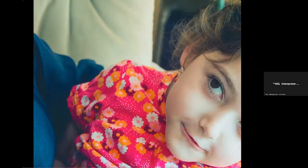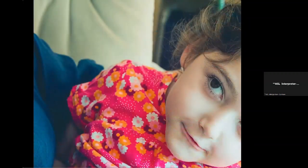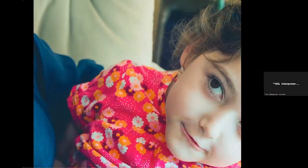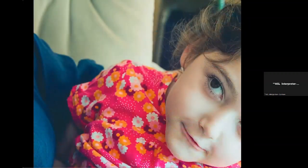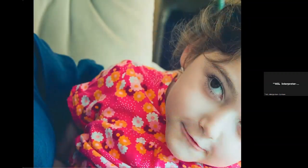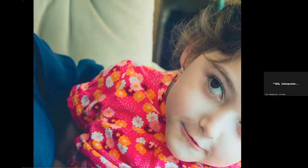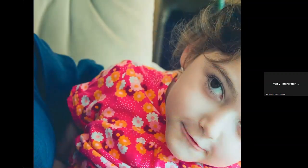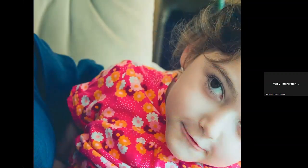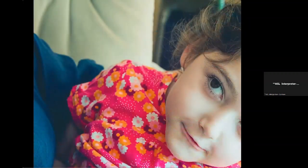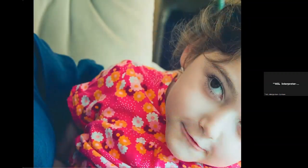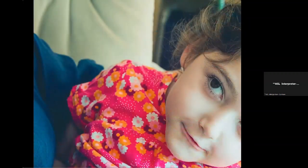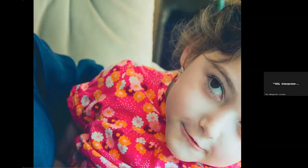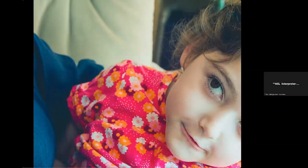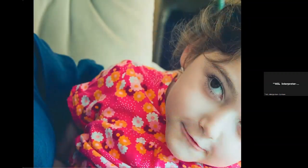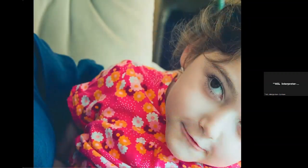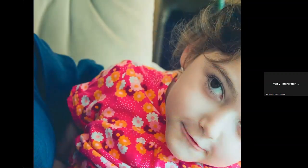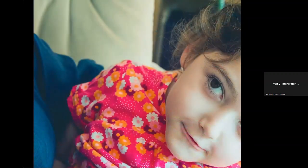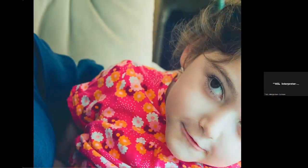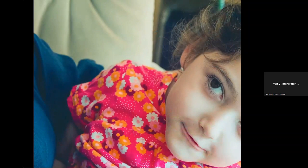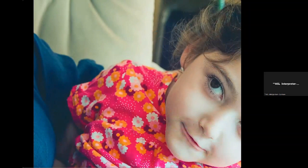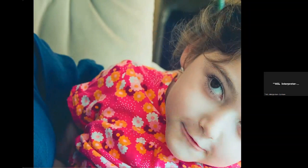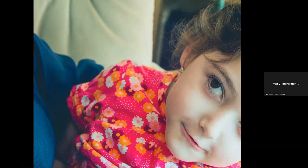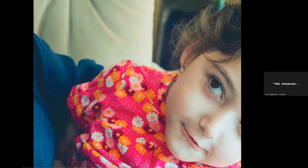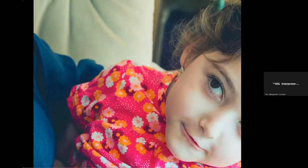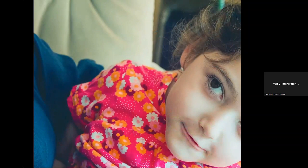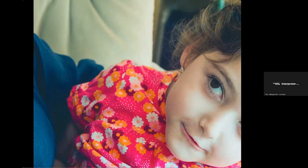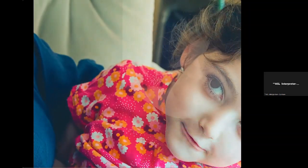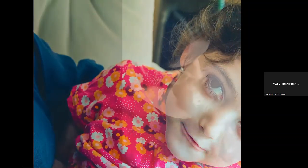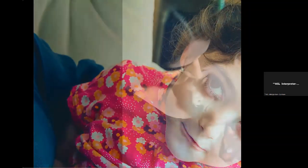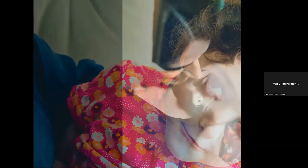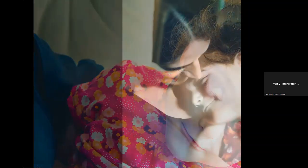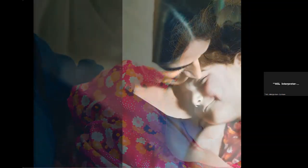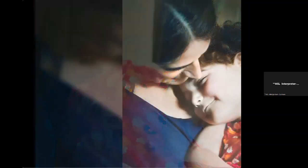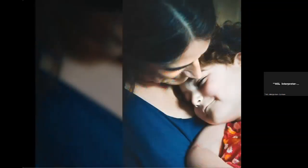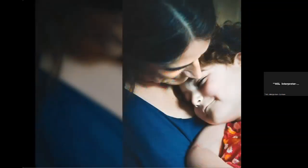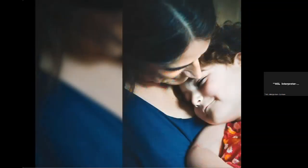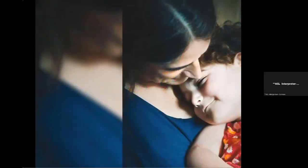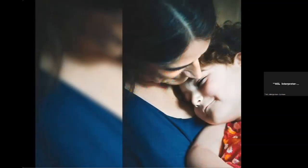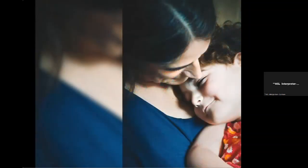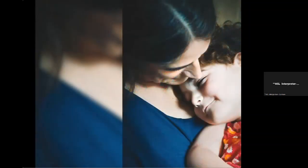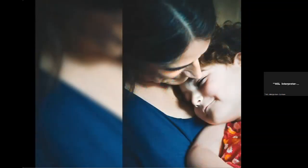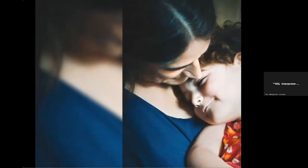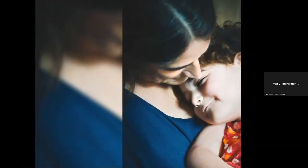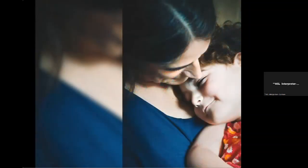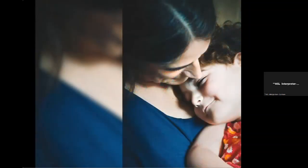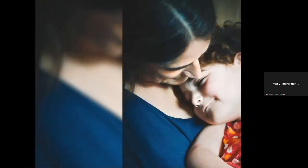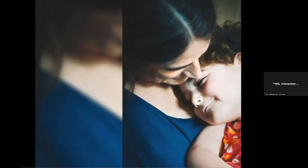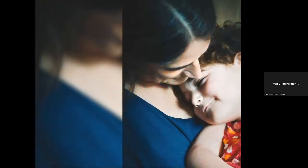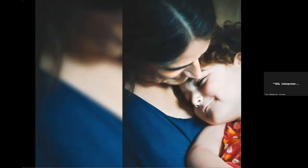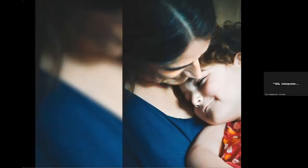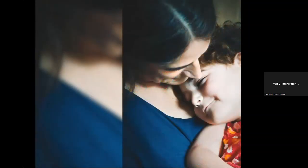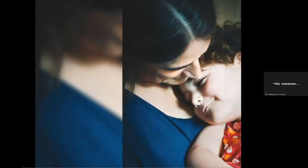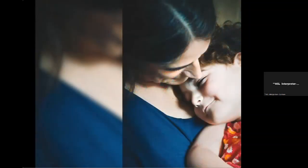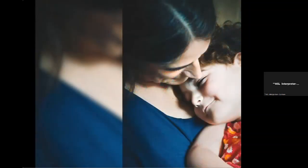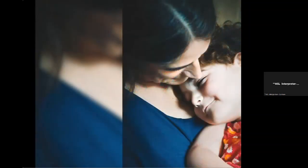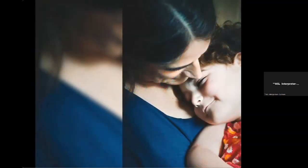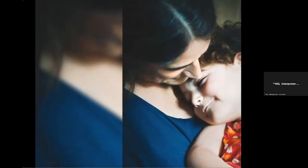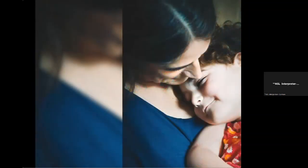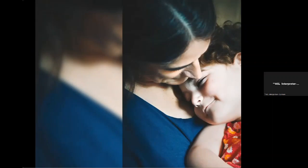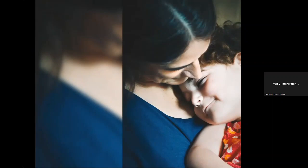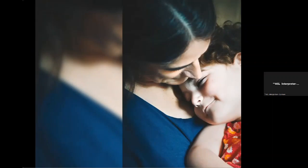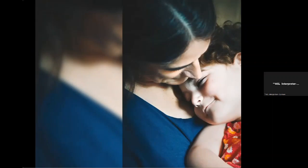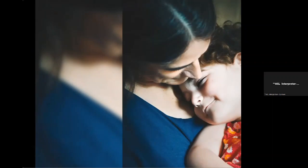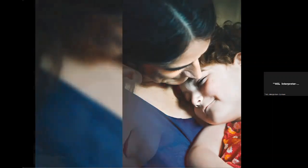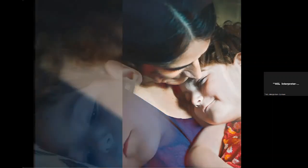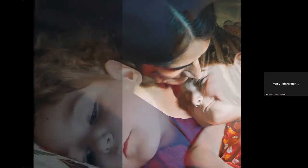gradually, slowly appeared on her face. I miss her super high-pitched sounds of joy. I miss my